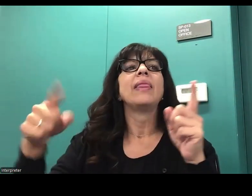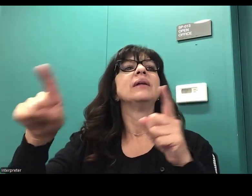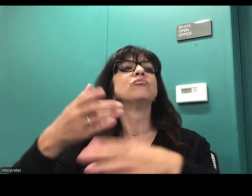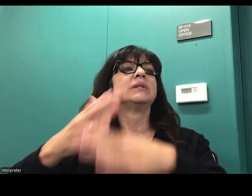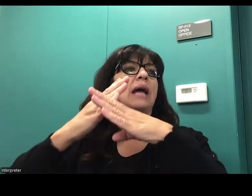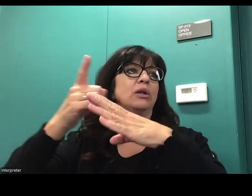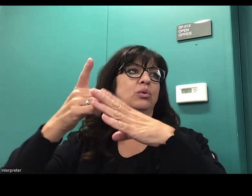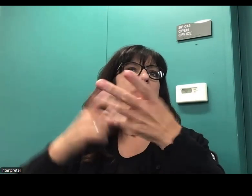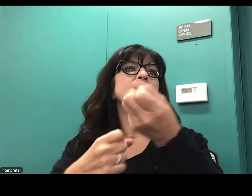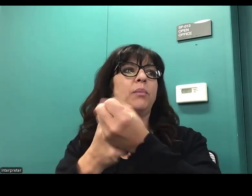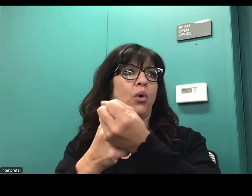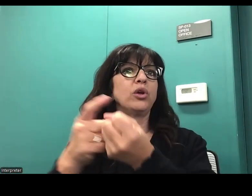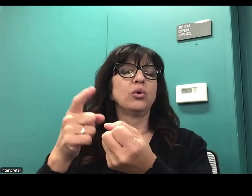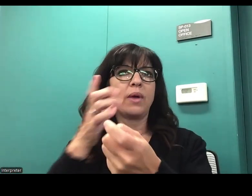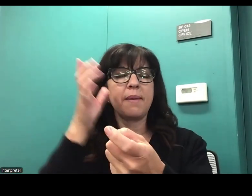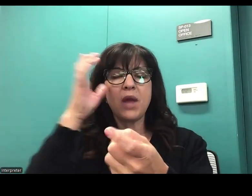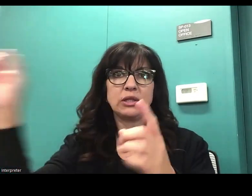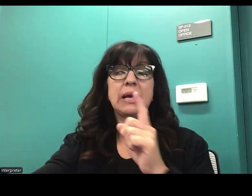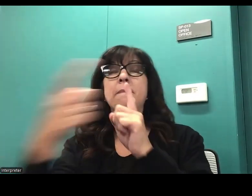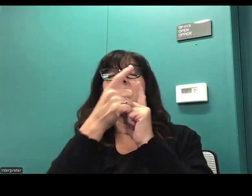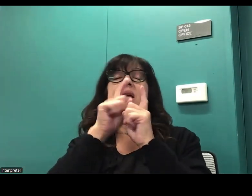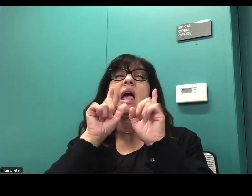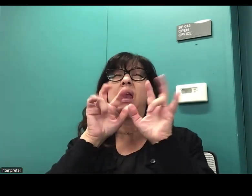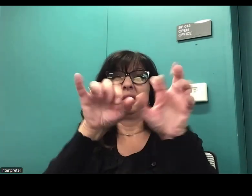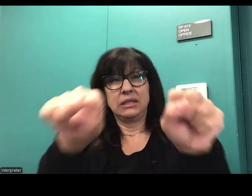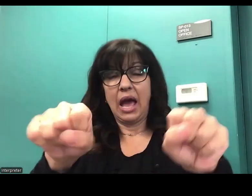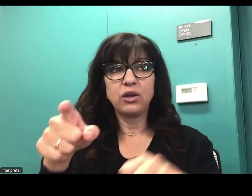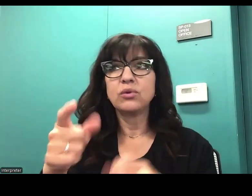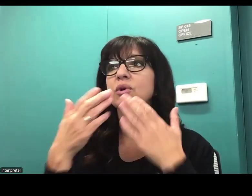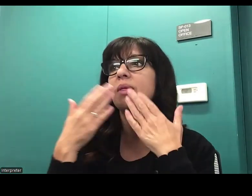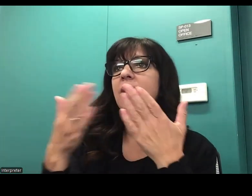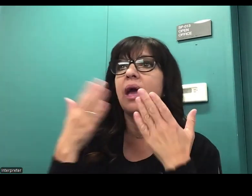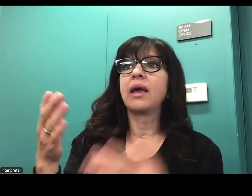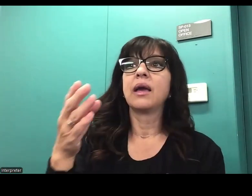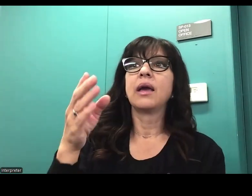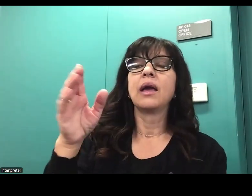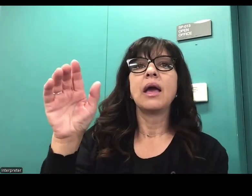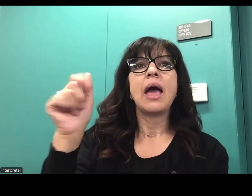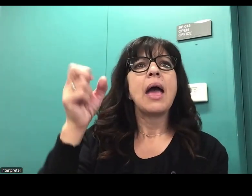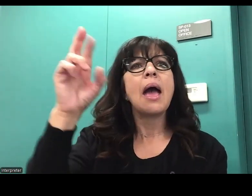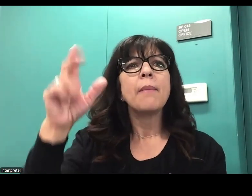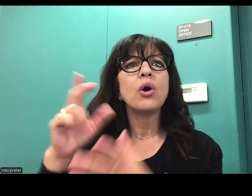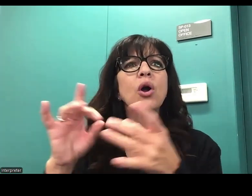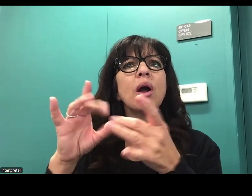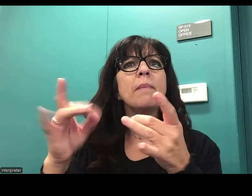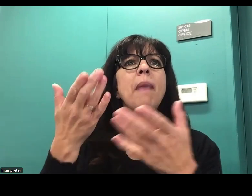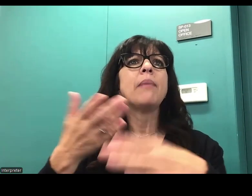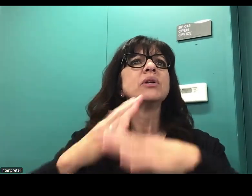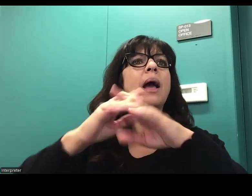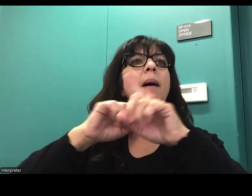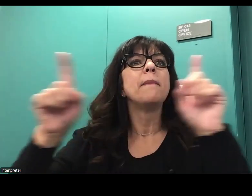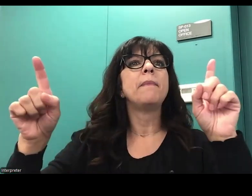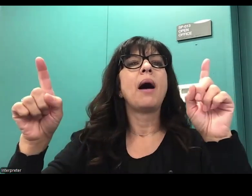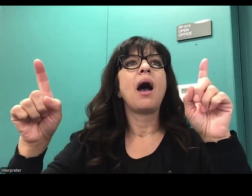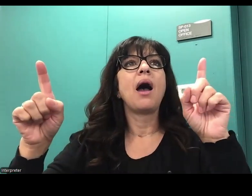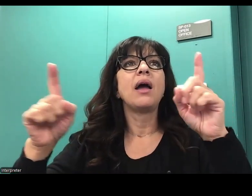and back you up when those parents come in and attack you. Thanks. 20 And they minutes. might protect you and back you up, but then they also put a glass ceiling